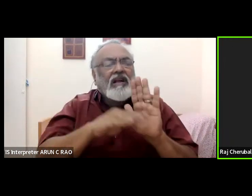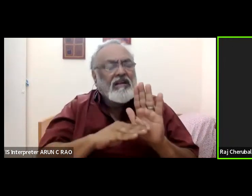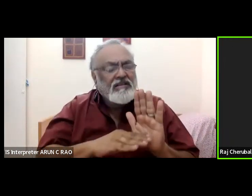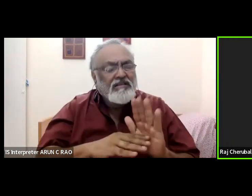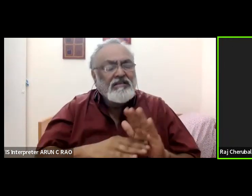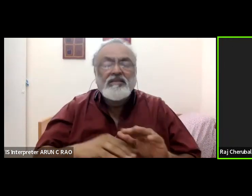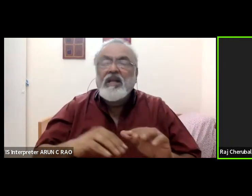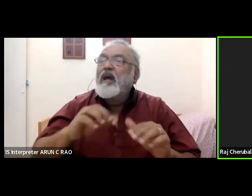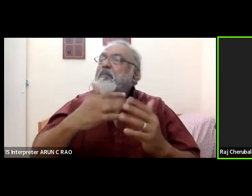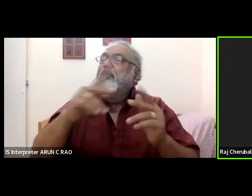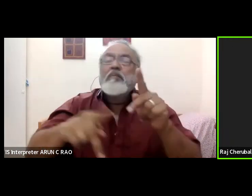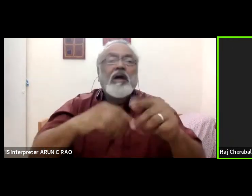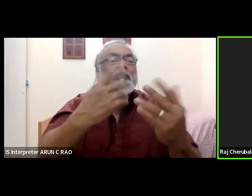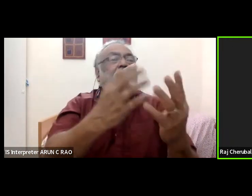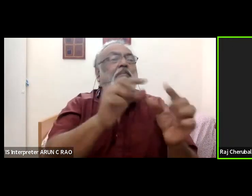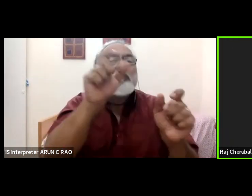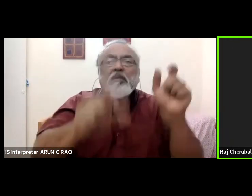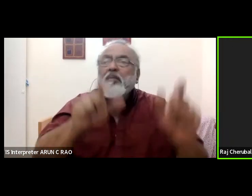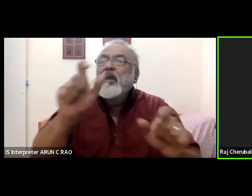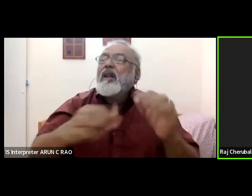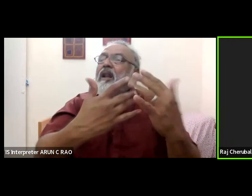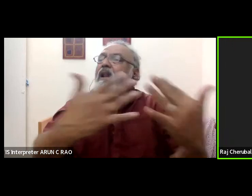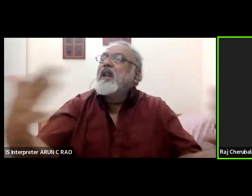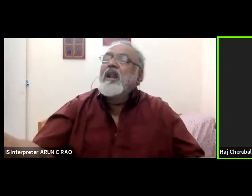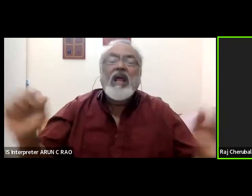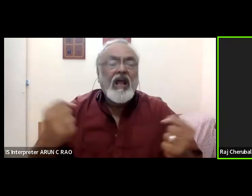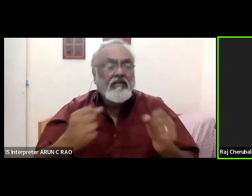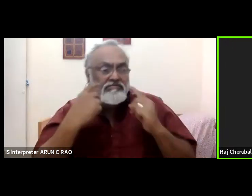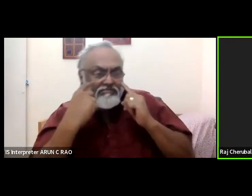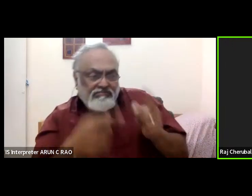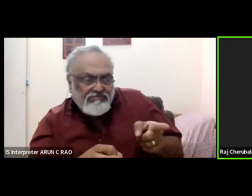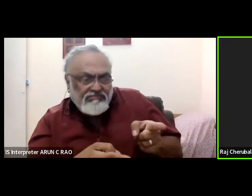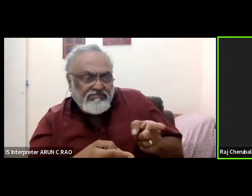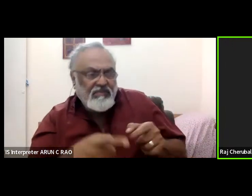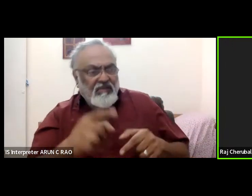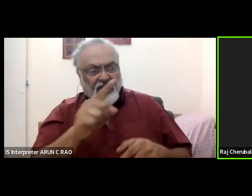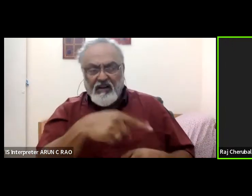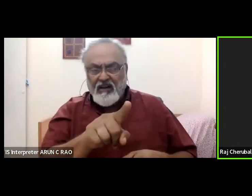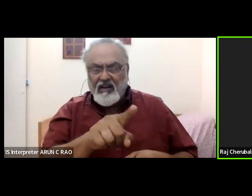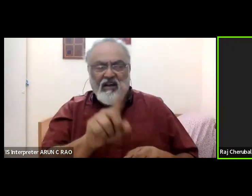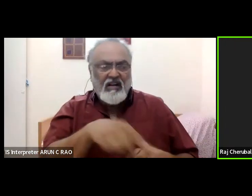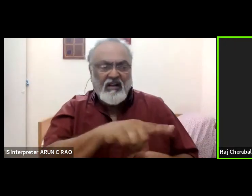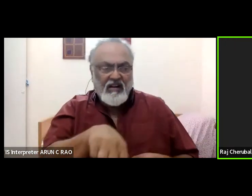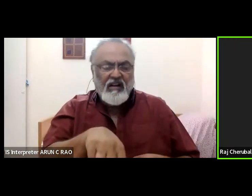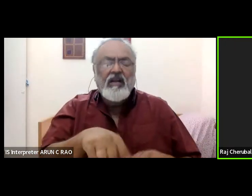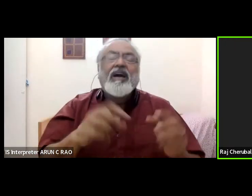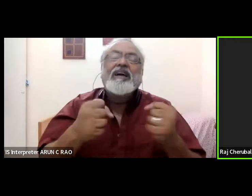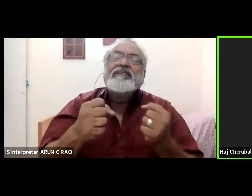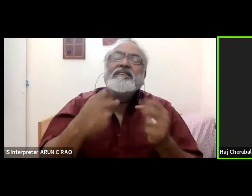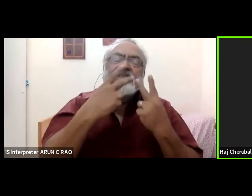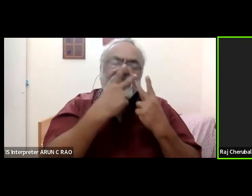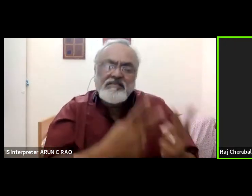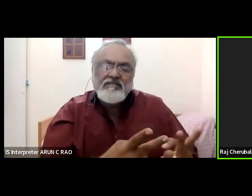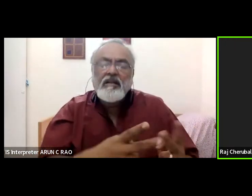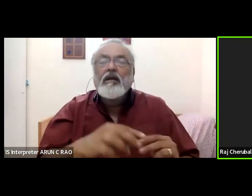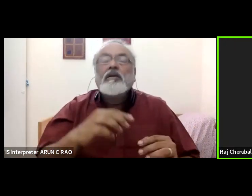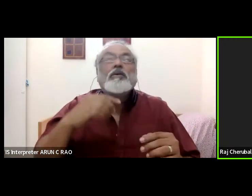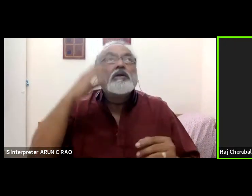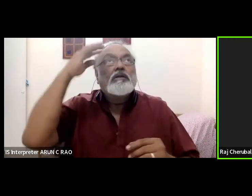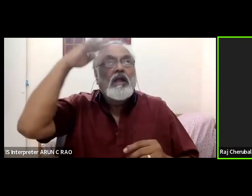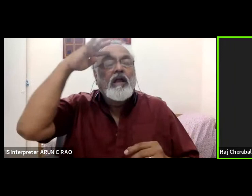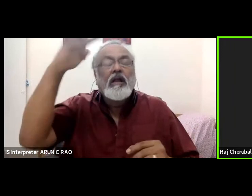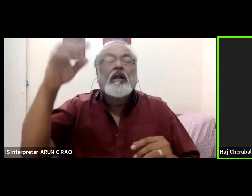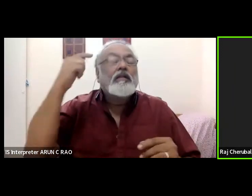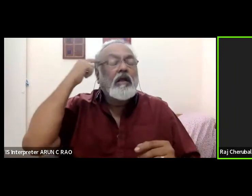giving feedback and so on. But enforcement is missing. Even though we talk about in theory, in seminars, we talk about standards, the enforcement of